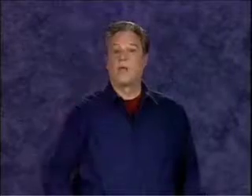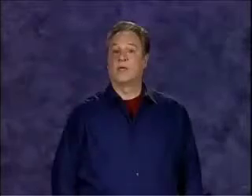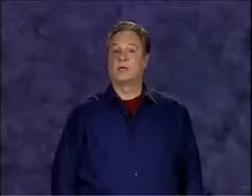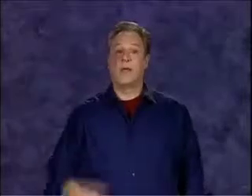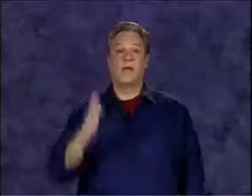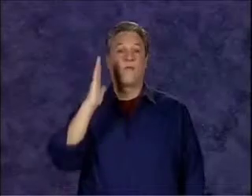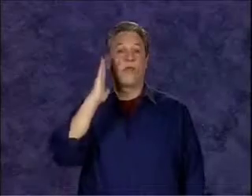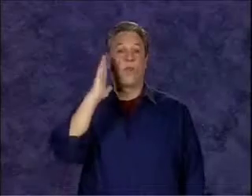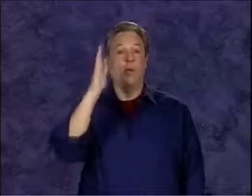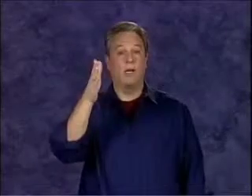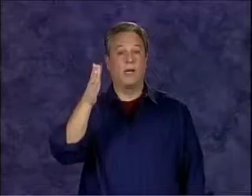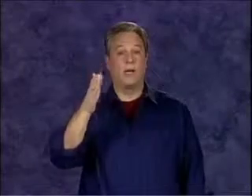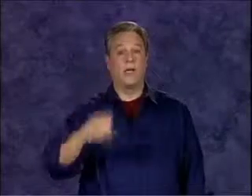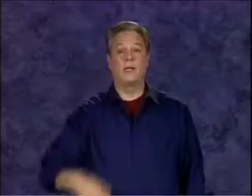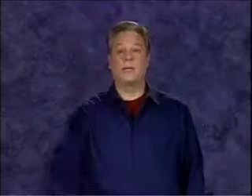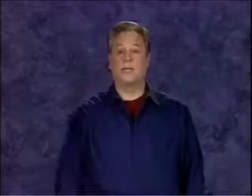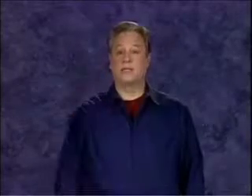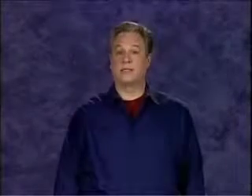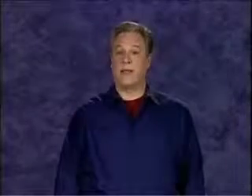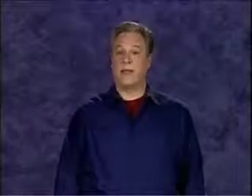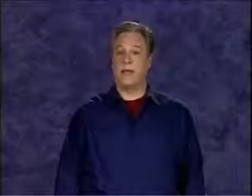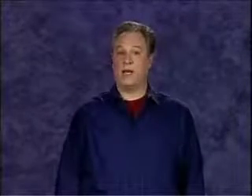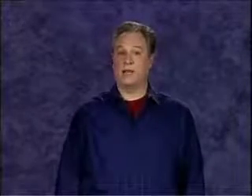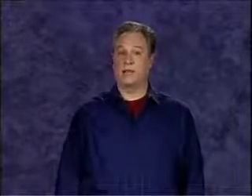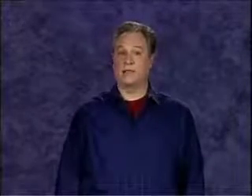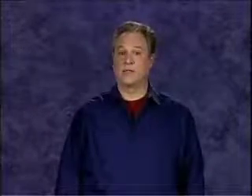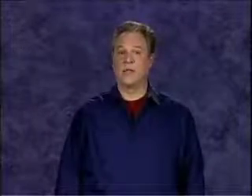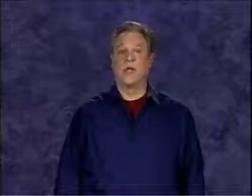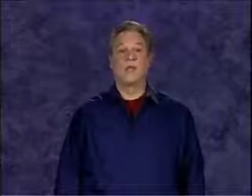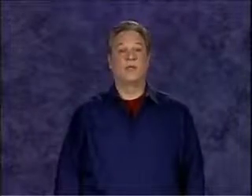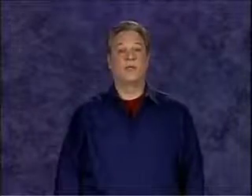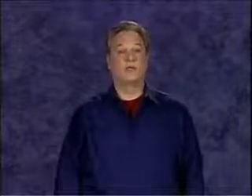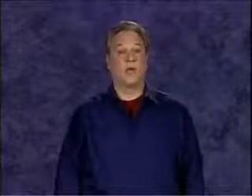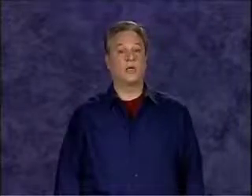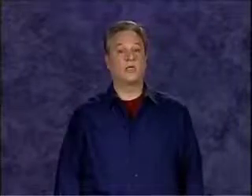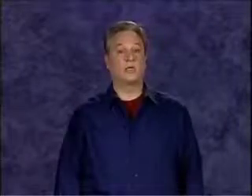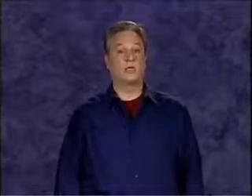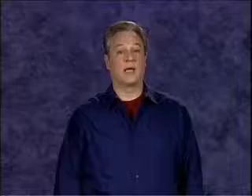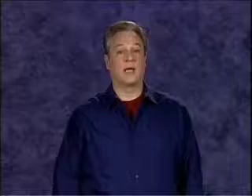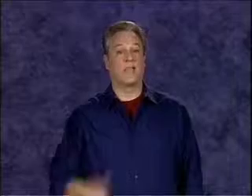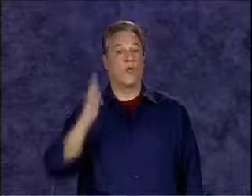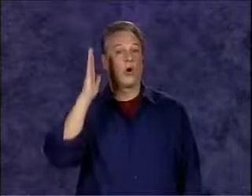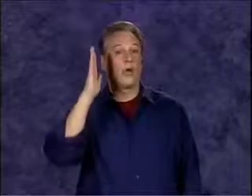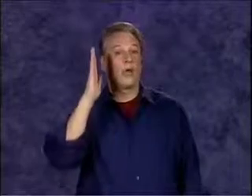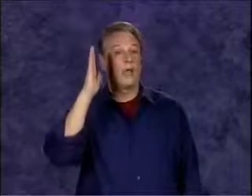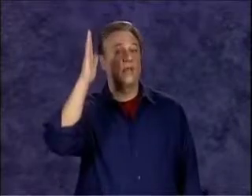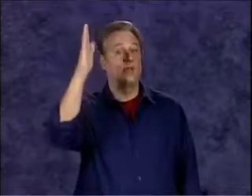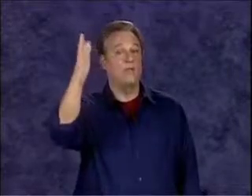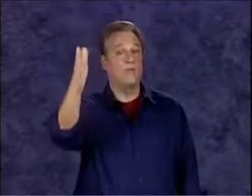The sign for will indicates the time ahead of us. This is also the sign for in the